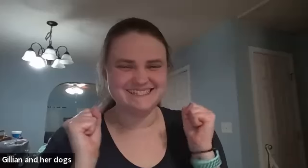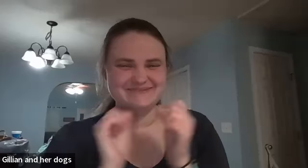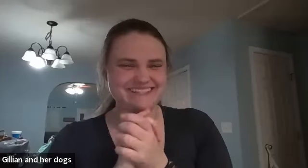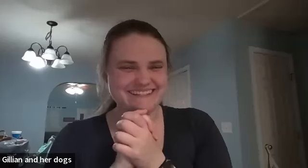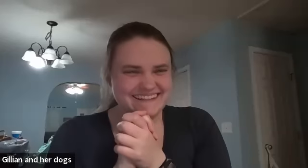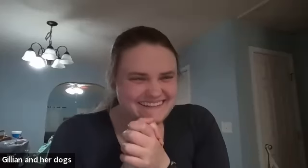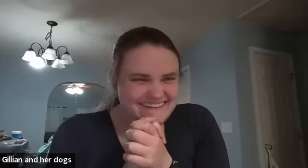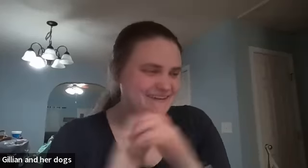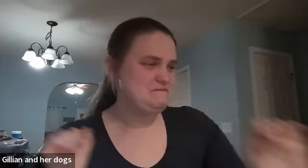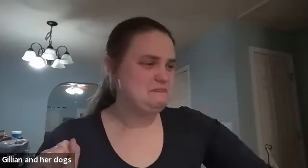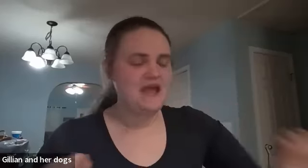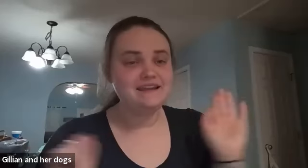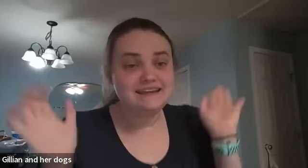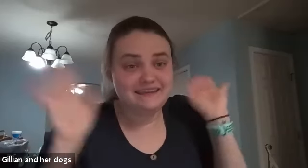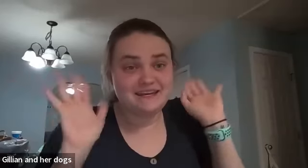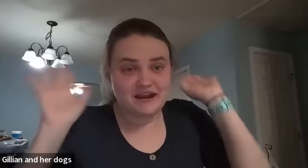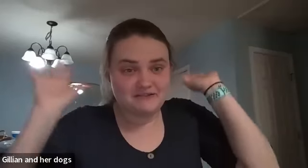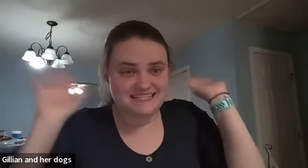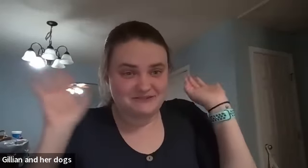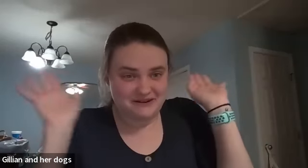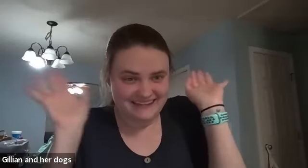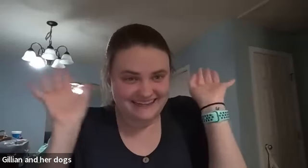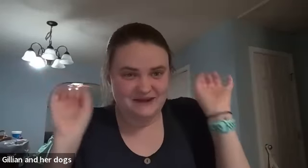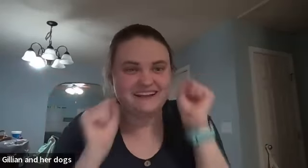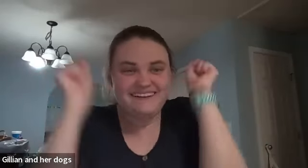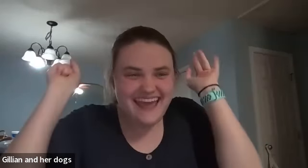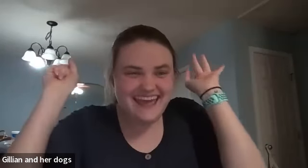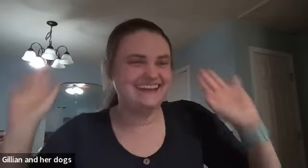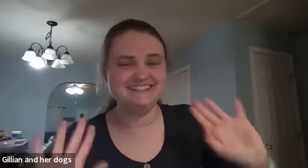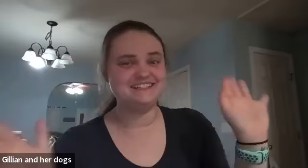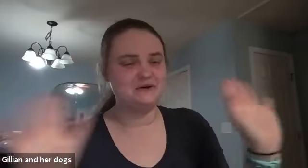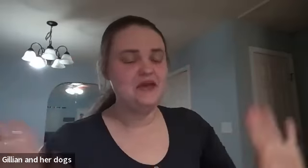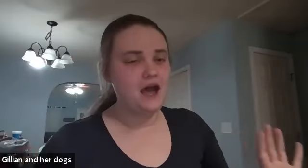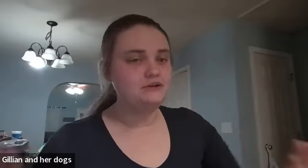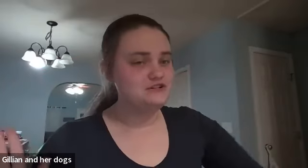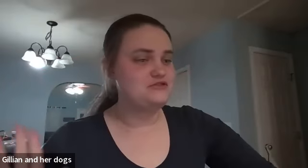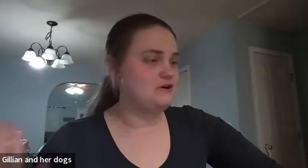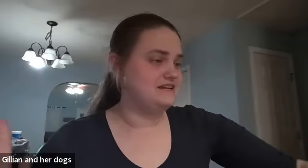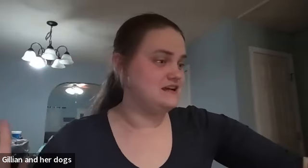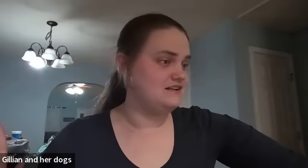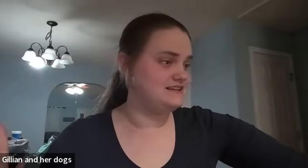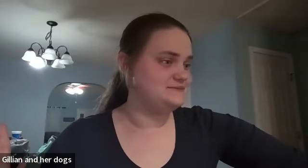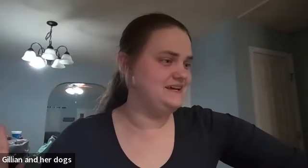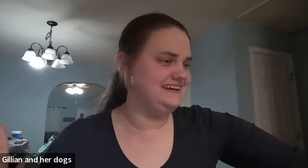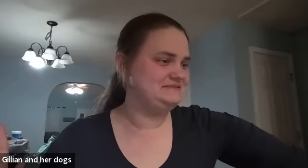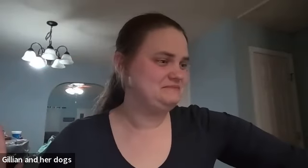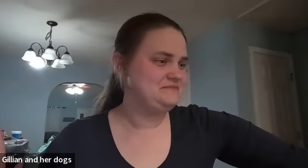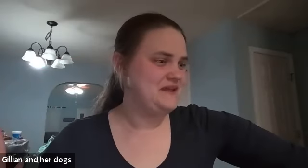Awesome. Good. I get giddy whenever I see everyone getting it. I'm like, oh, yay. So I will do that throughout the entire class.